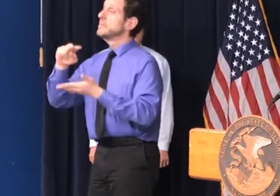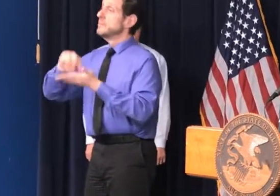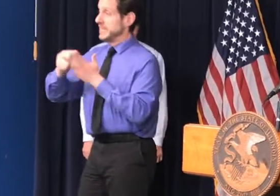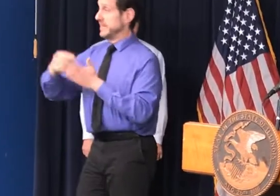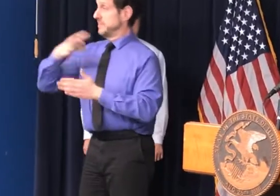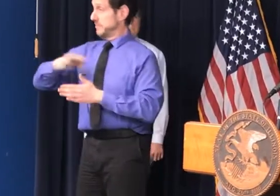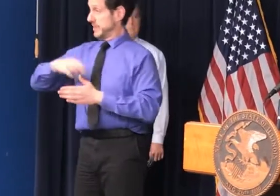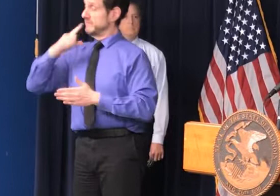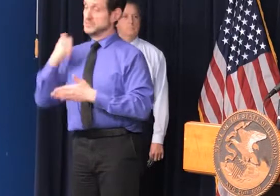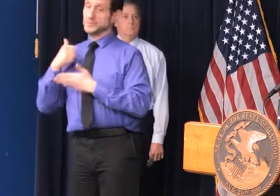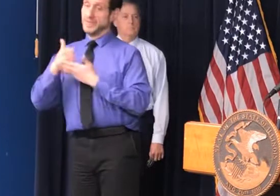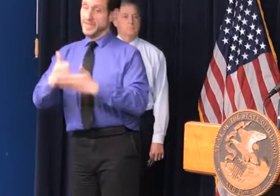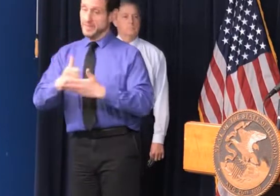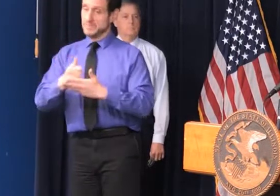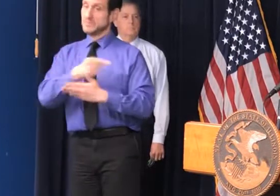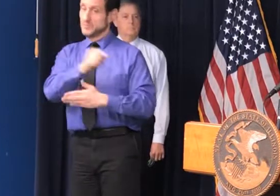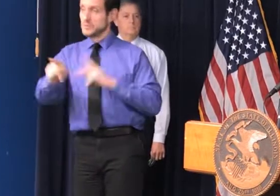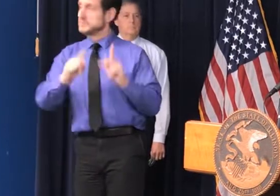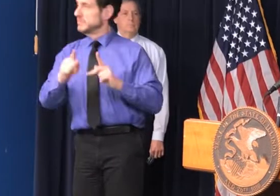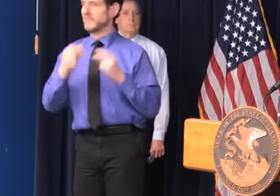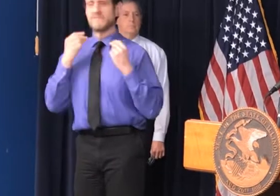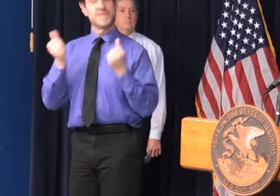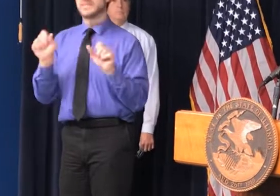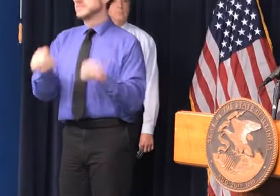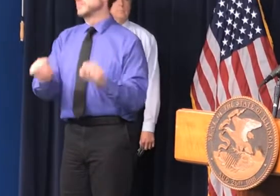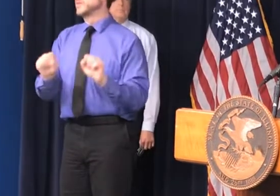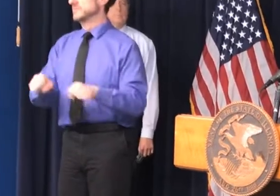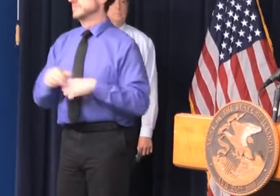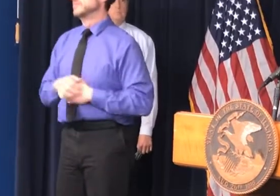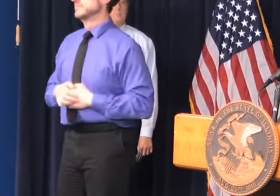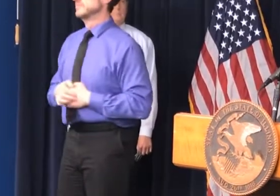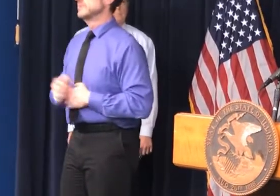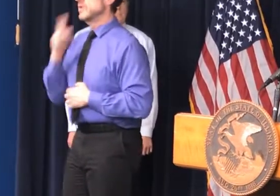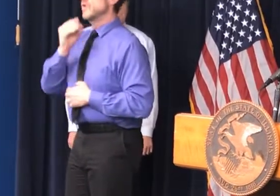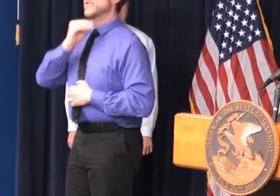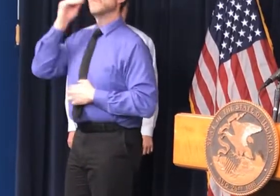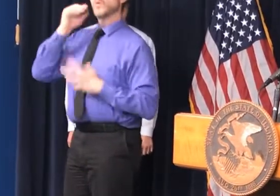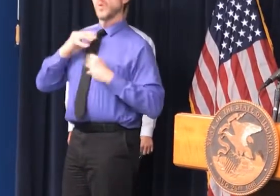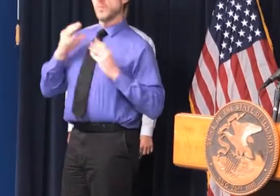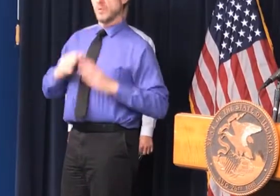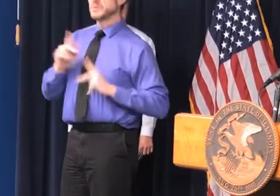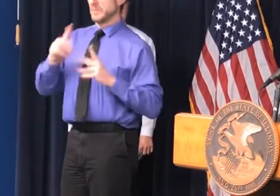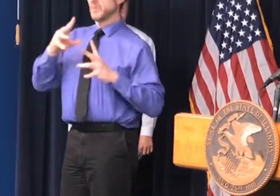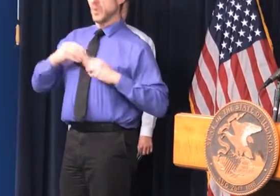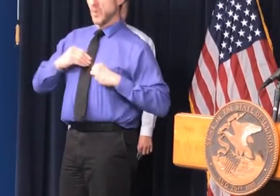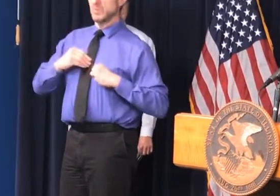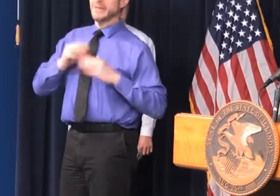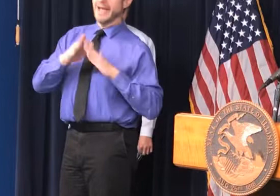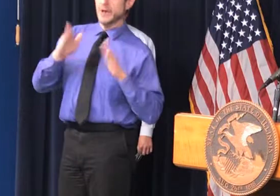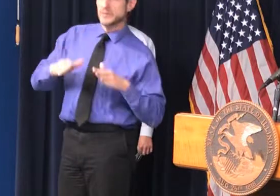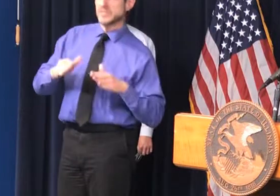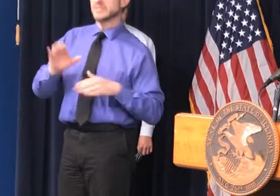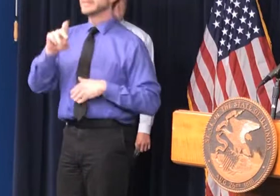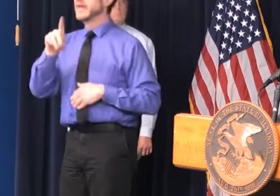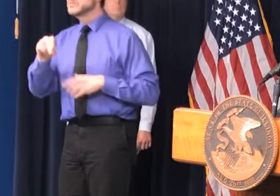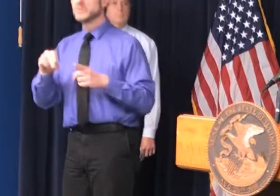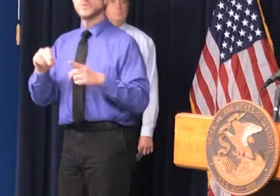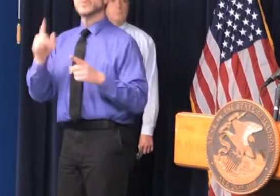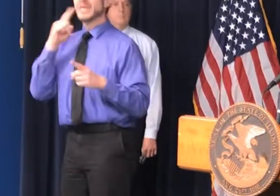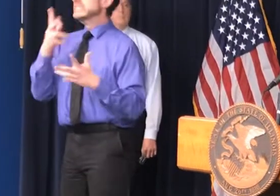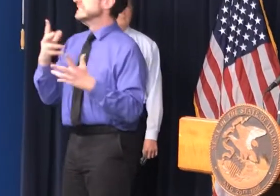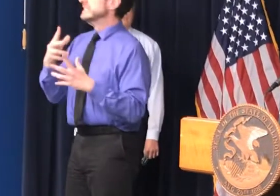residents as quickly as possible. For homeowners, we've heard a lot from people asking for